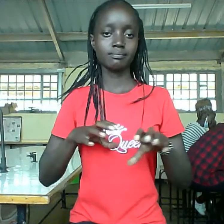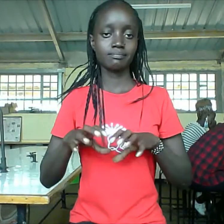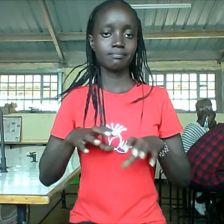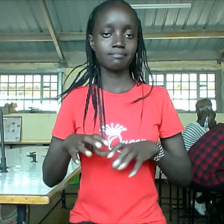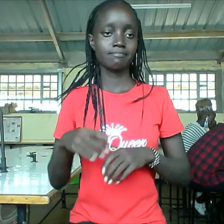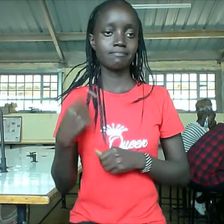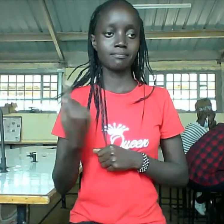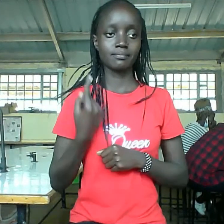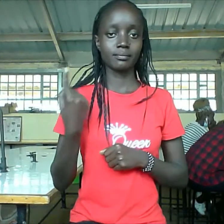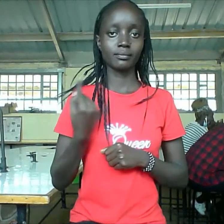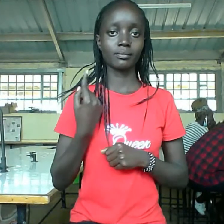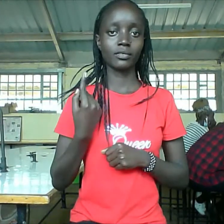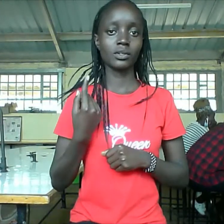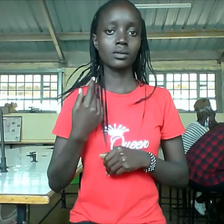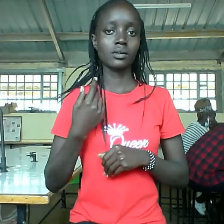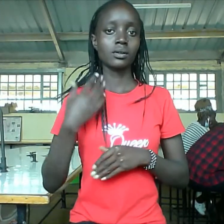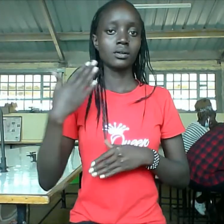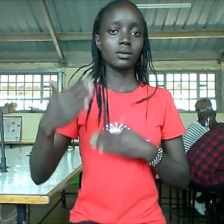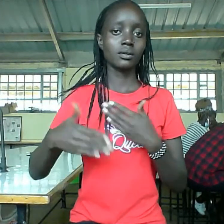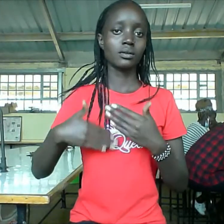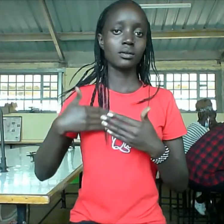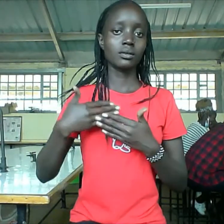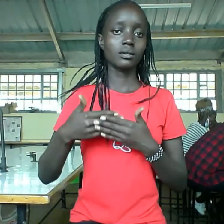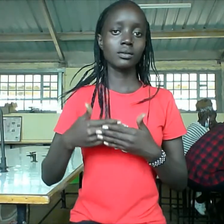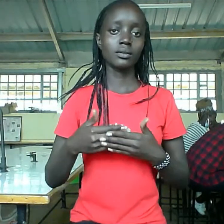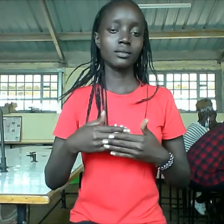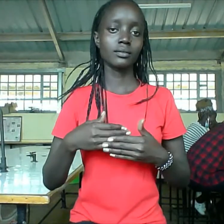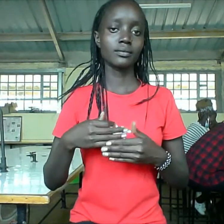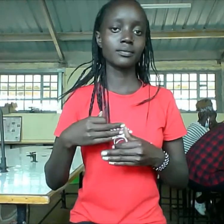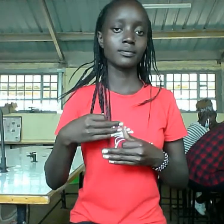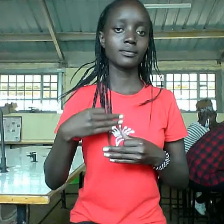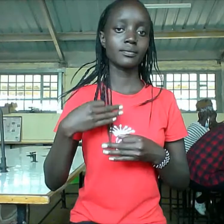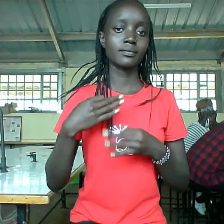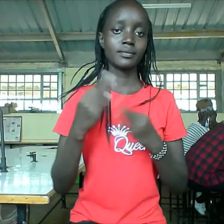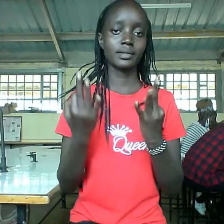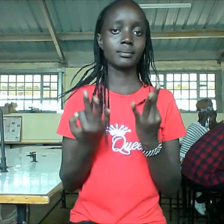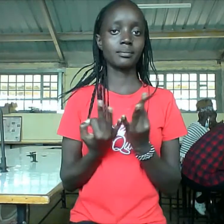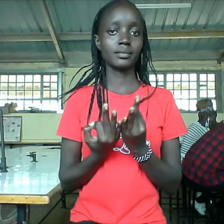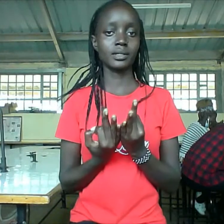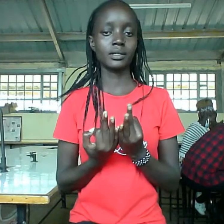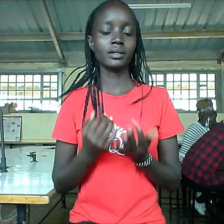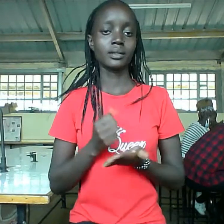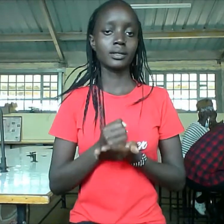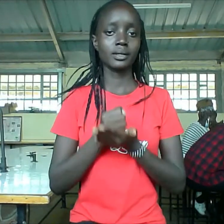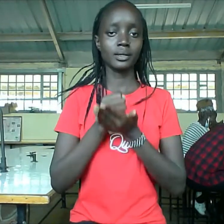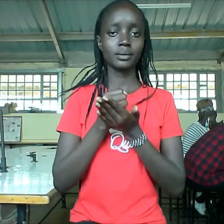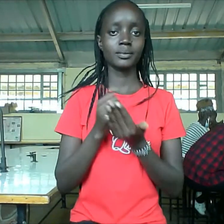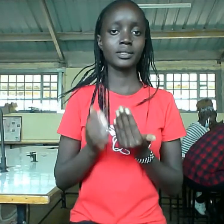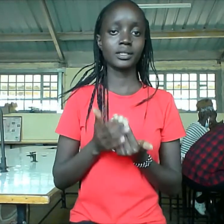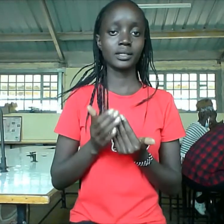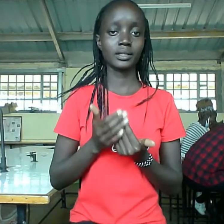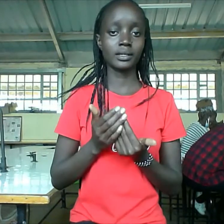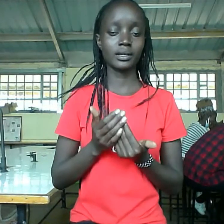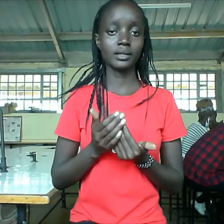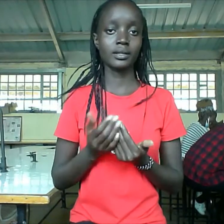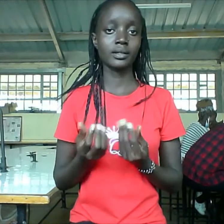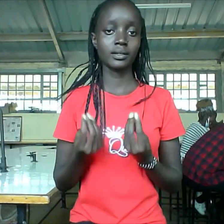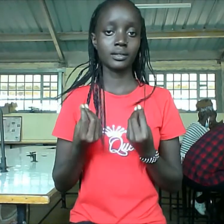So his whole family of 9 sisters and brothers helped to raise the animals and see the